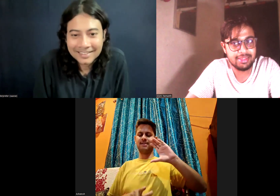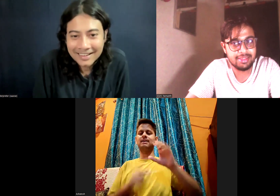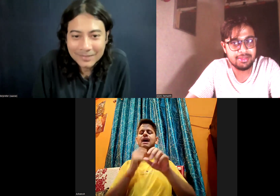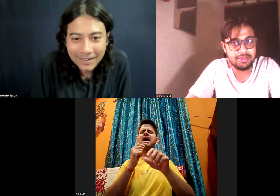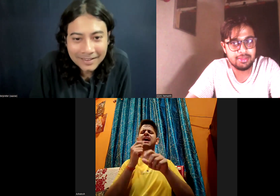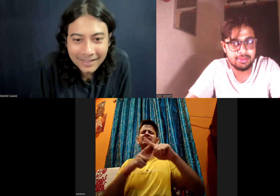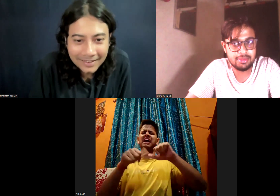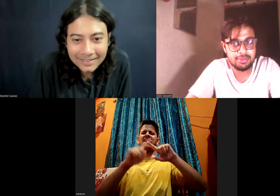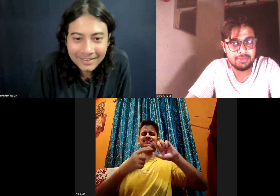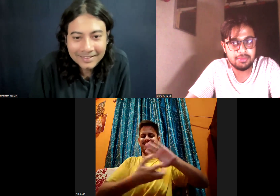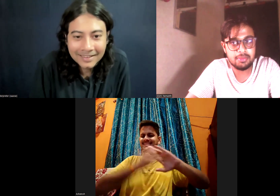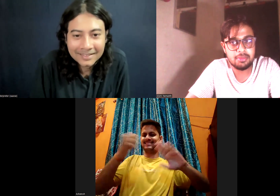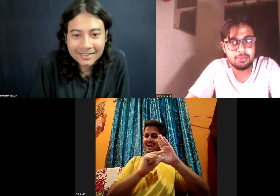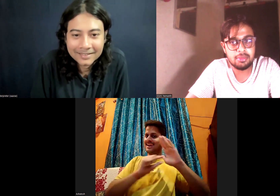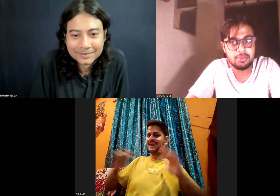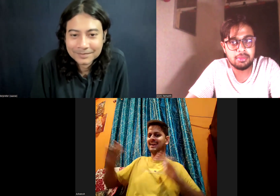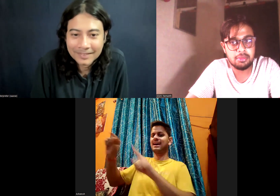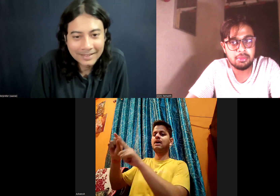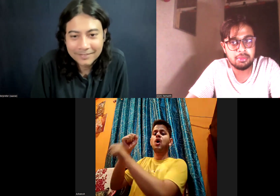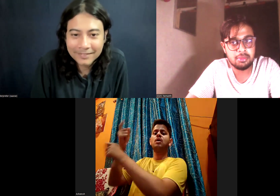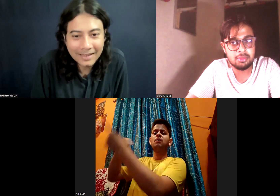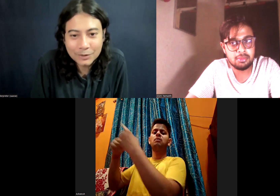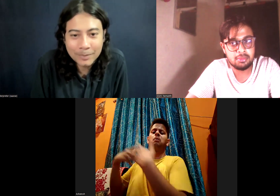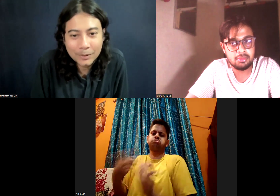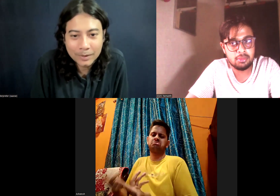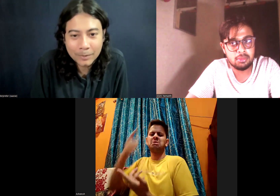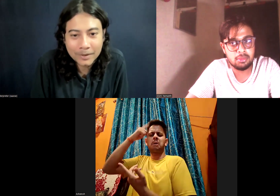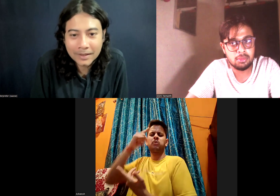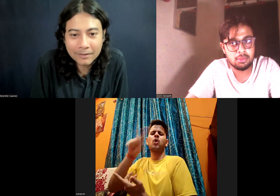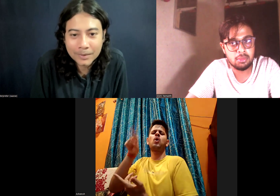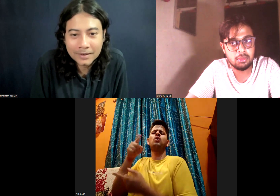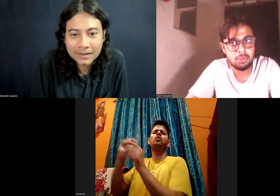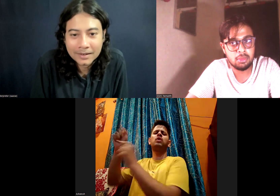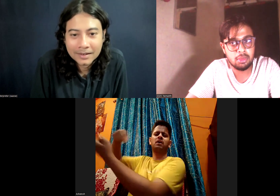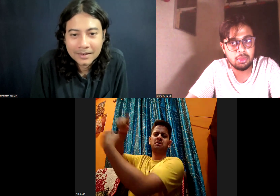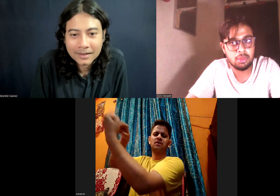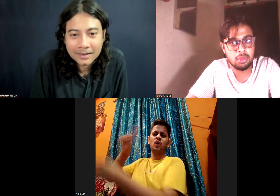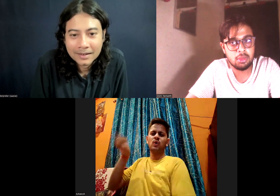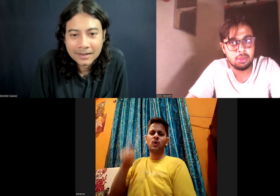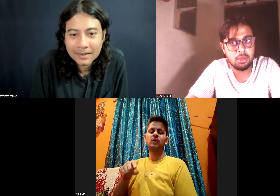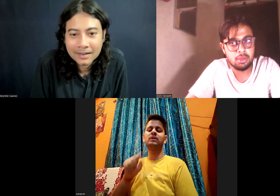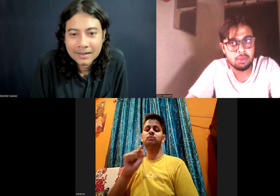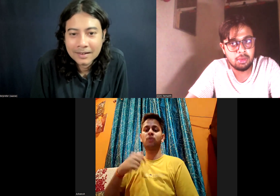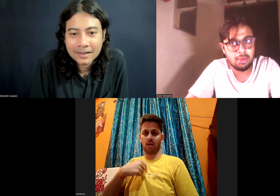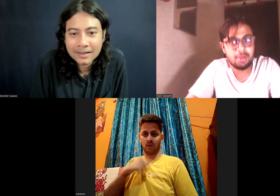uh, gets 1 lakh salary, and then if a tax should be gone up, probably the government.